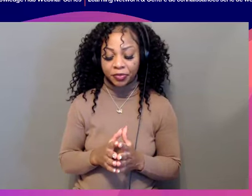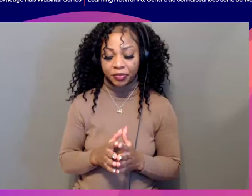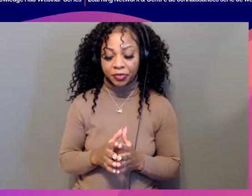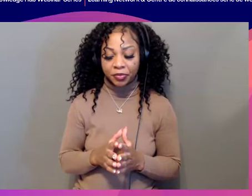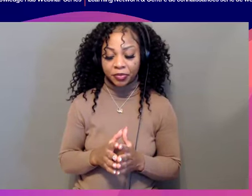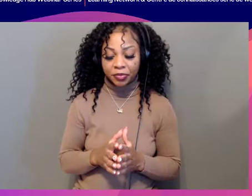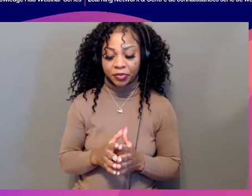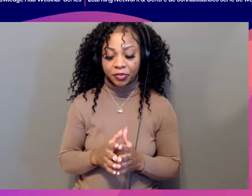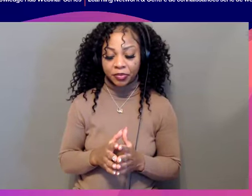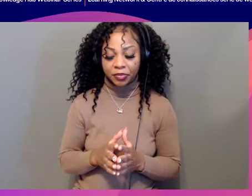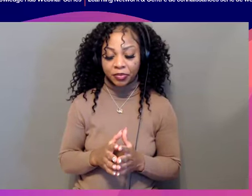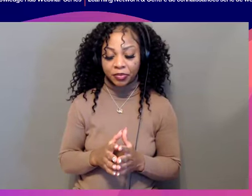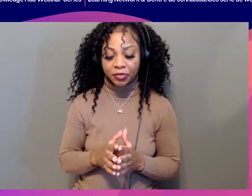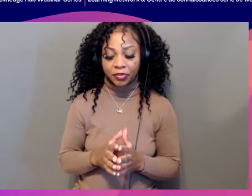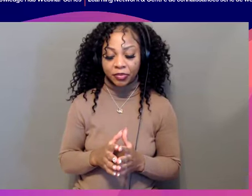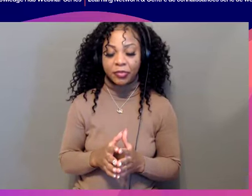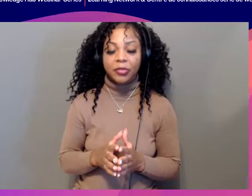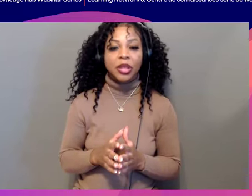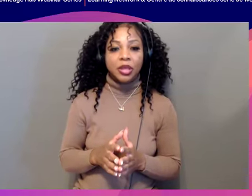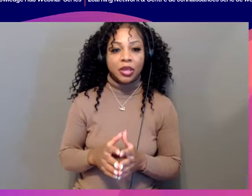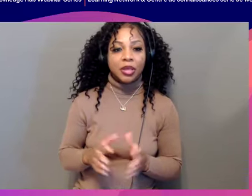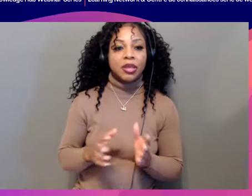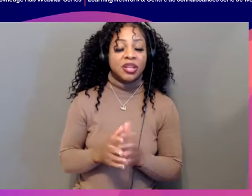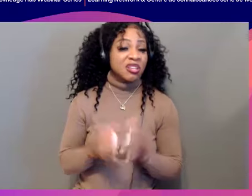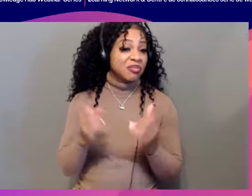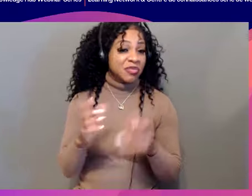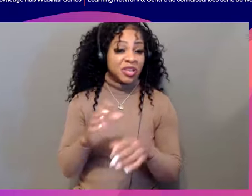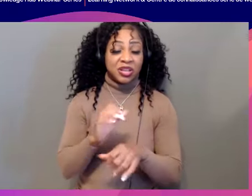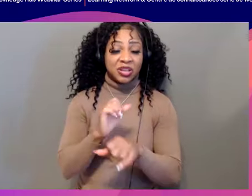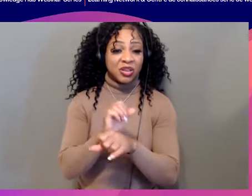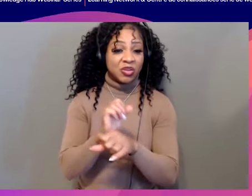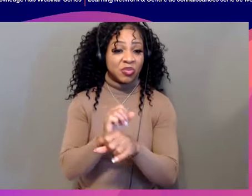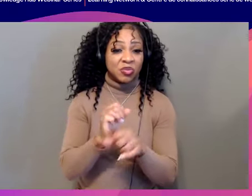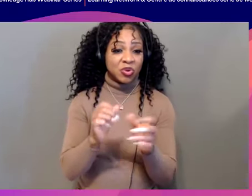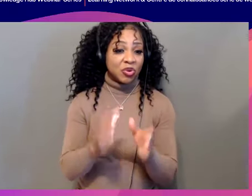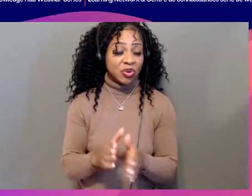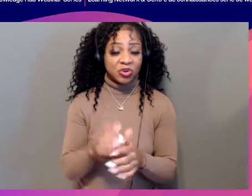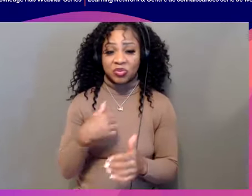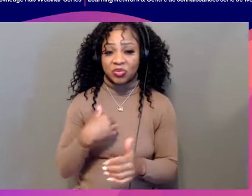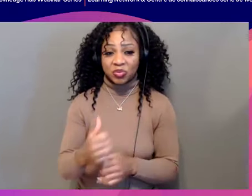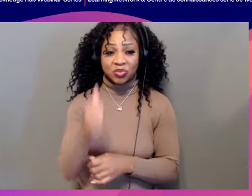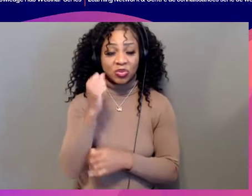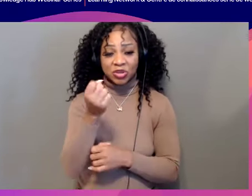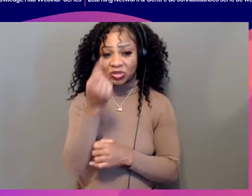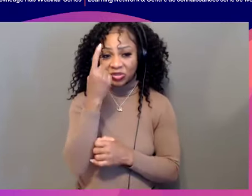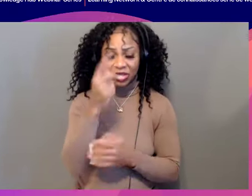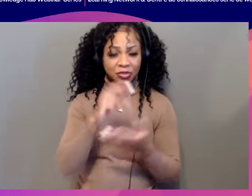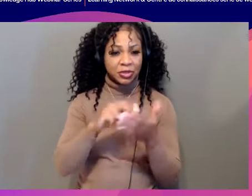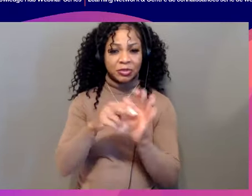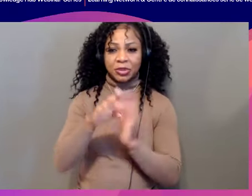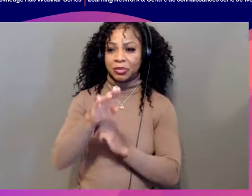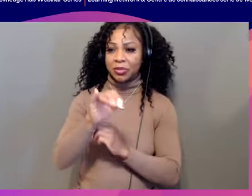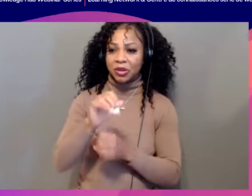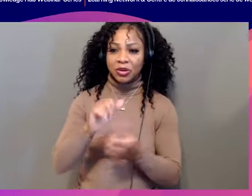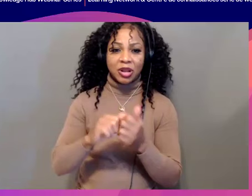like a lot of the folks at work who are heterosexual will not understand what it's like to be bisexual or what it even means to be bisexual. But